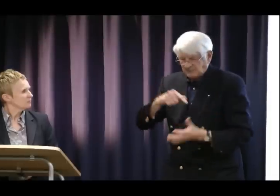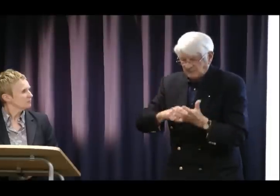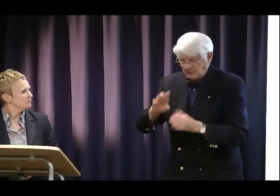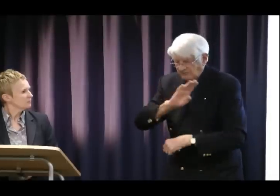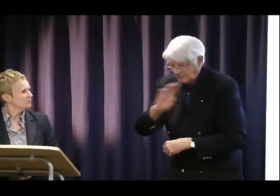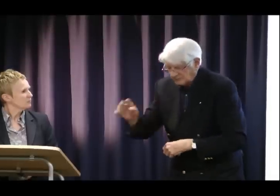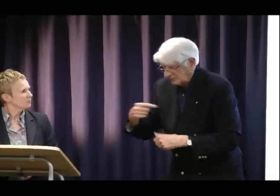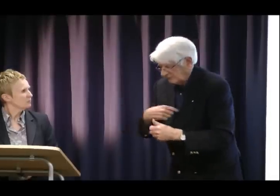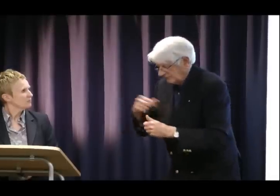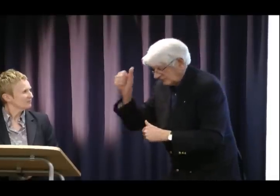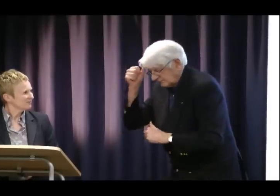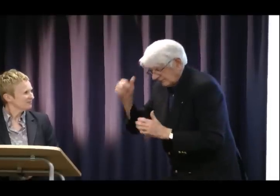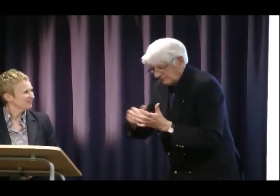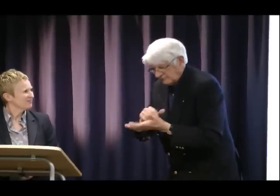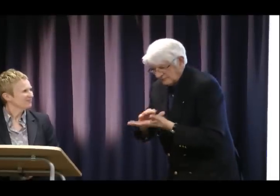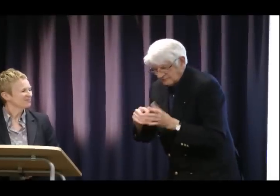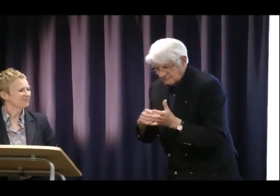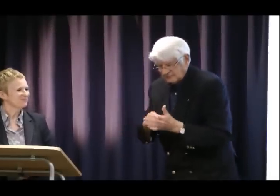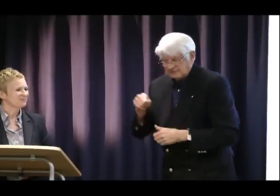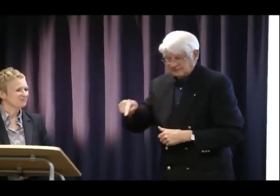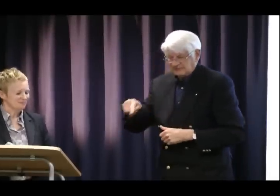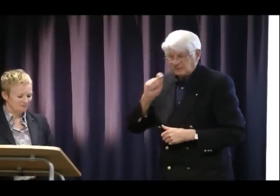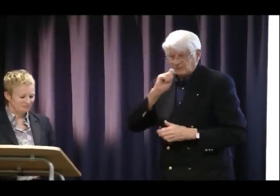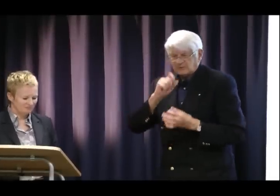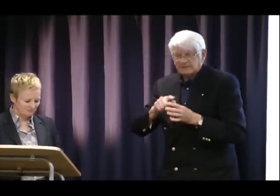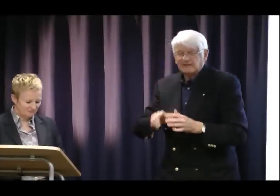Okay, I'm back to being Mac, President of the Board.